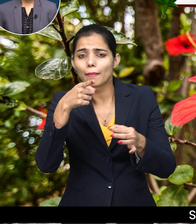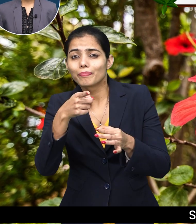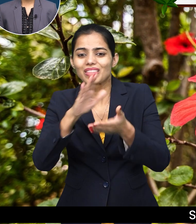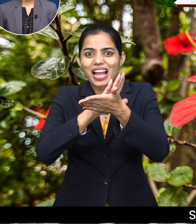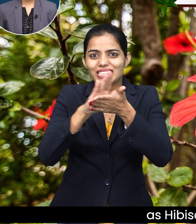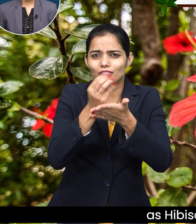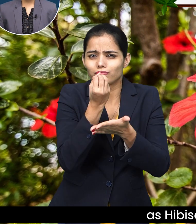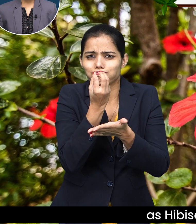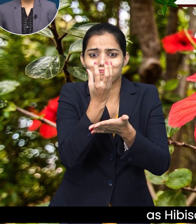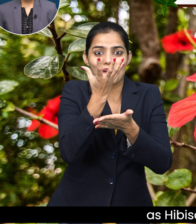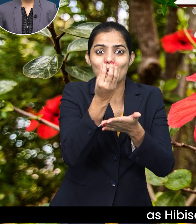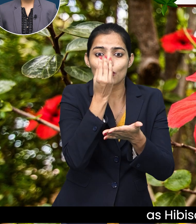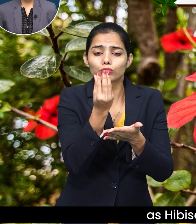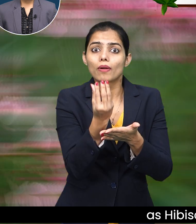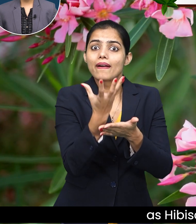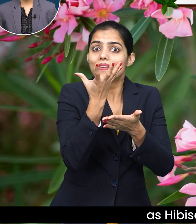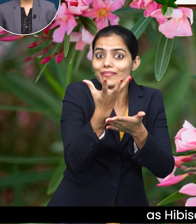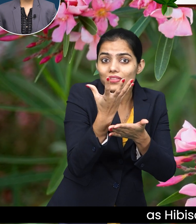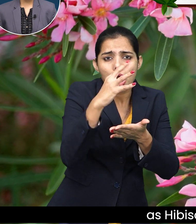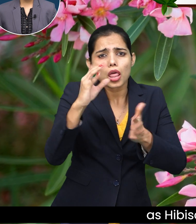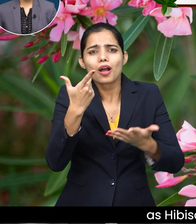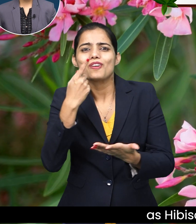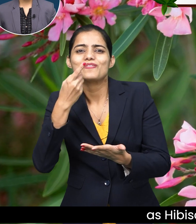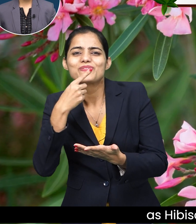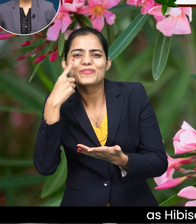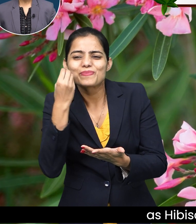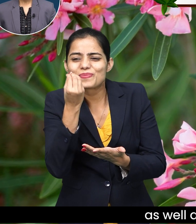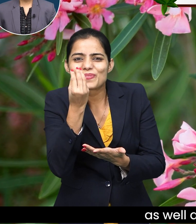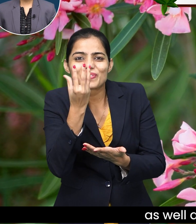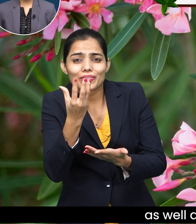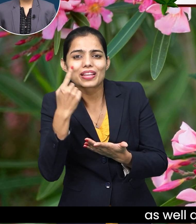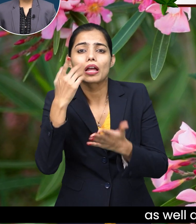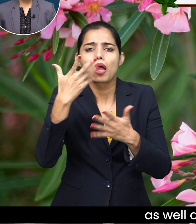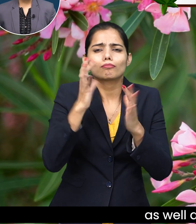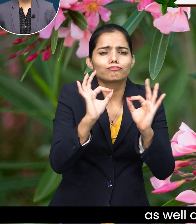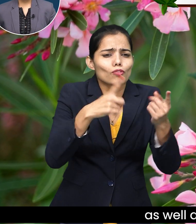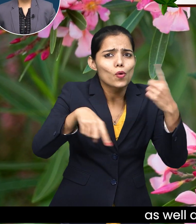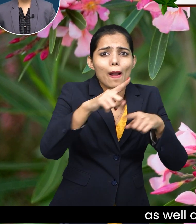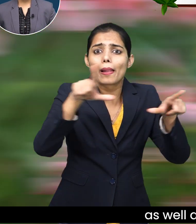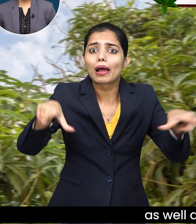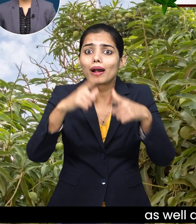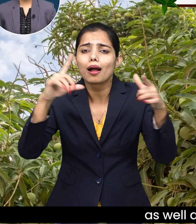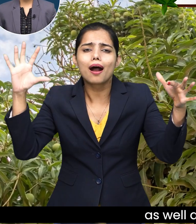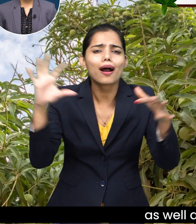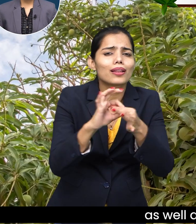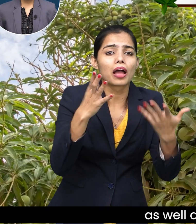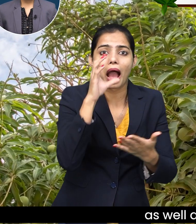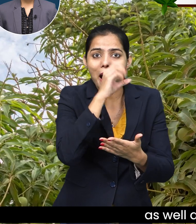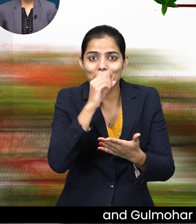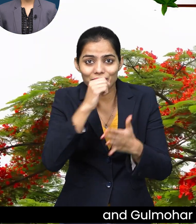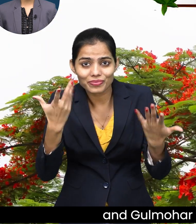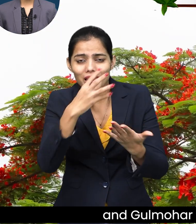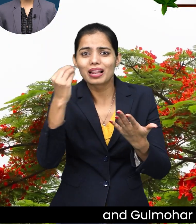Shrubs such as hibiscus and oleander, as well as trees like